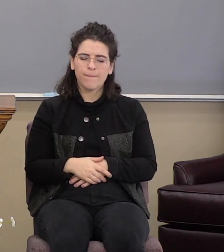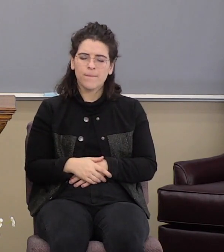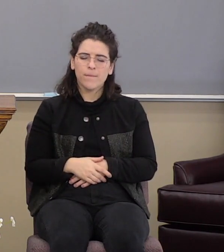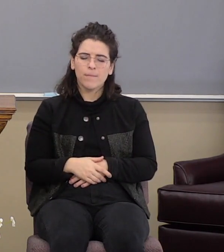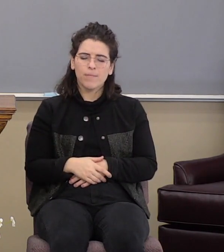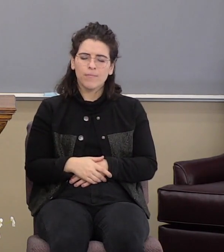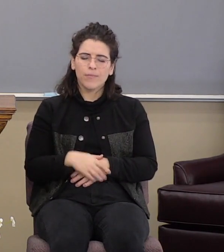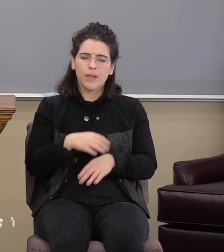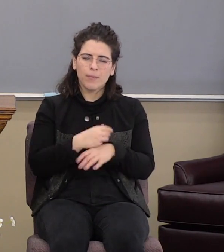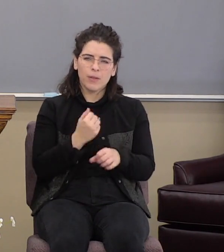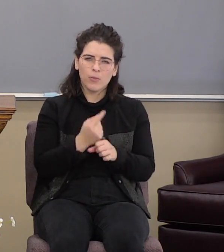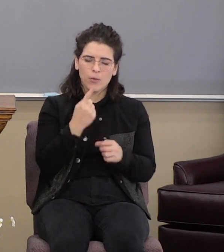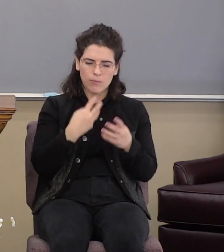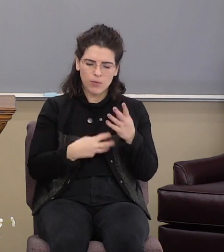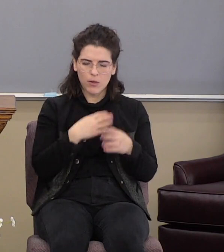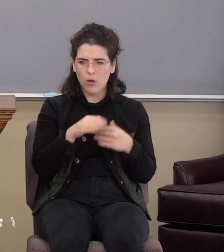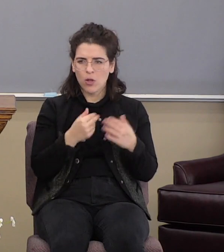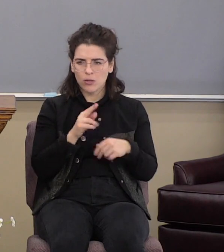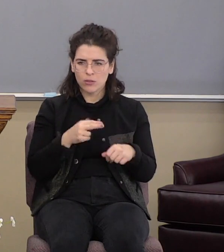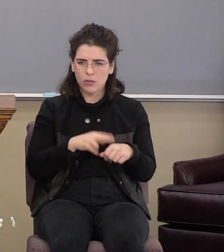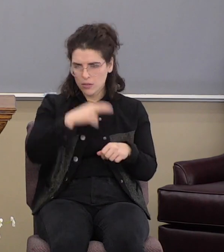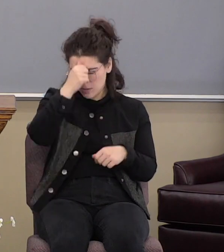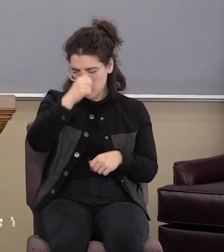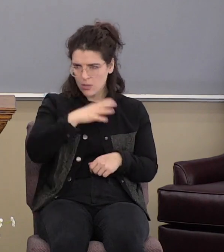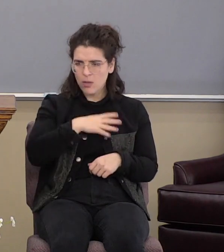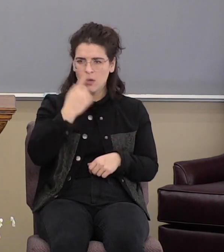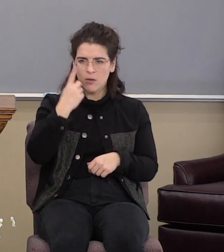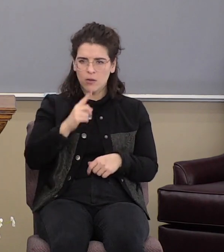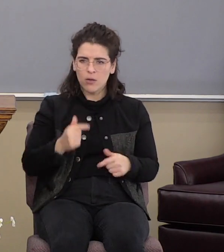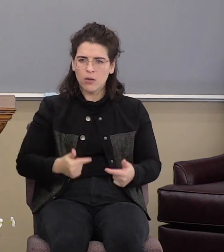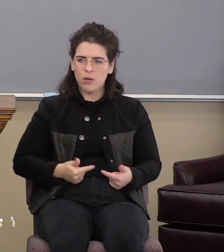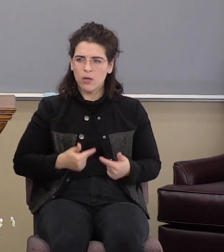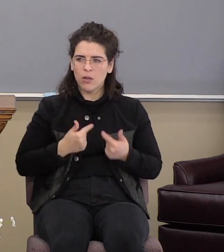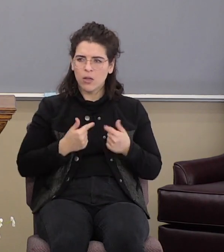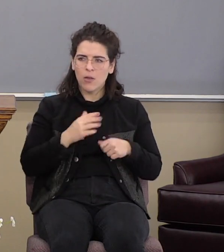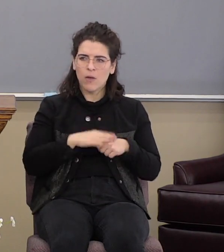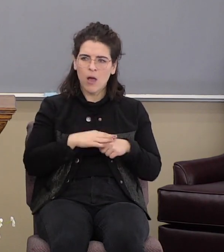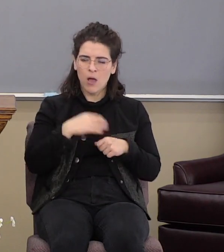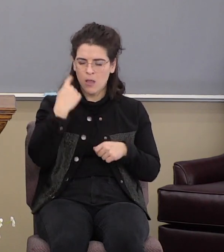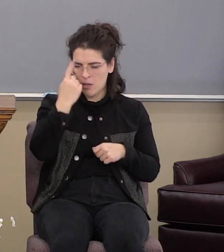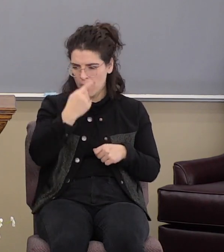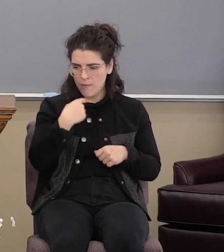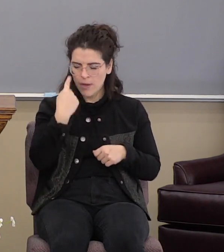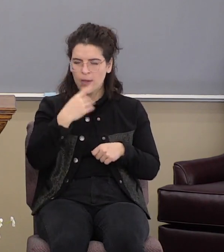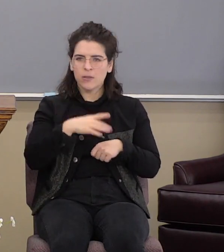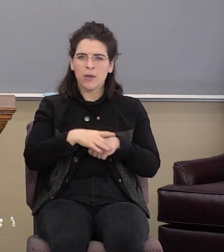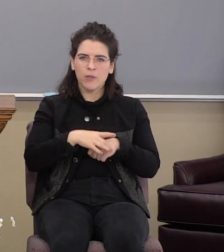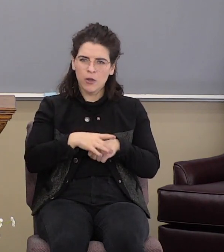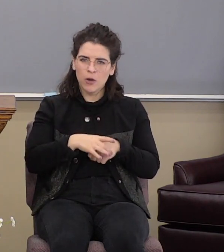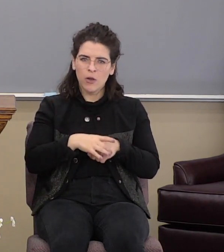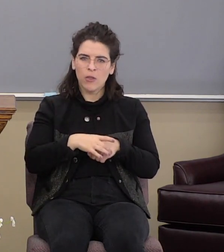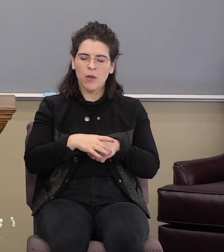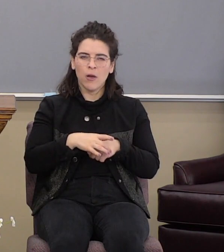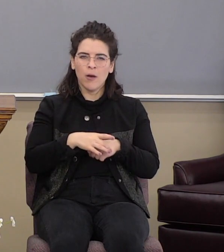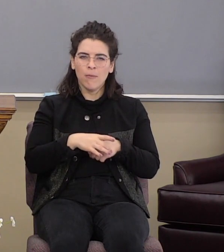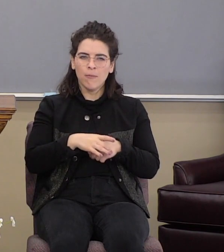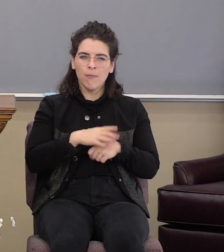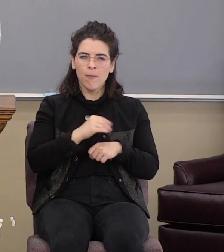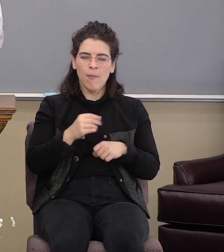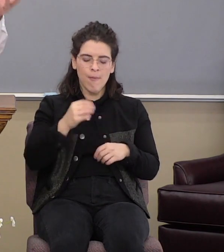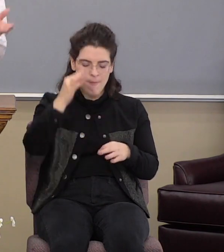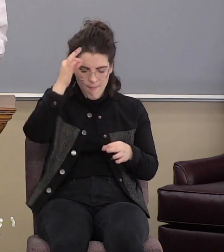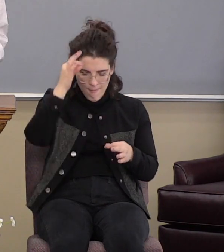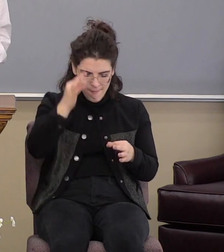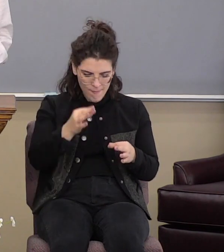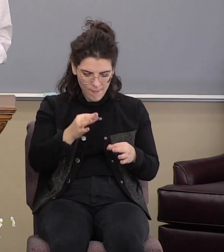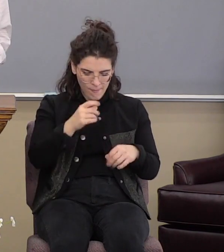Hath made of one blood all nations of men for to dwell on the face of the earth. And hath